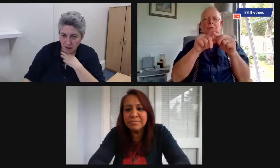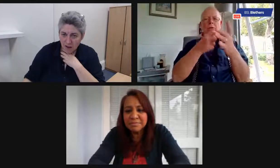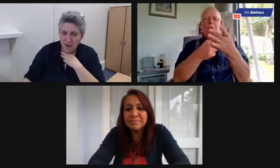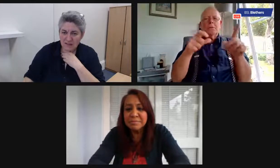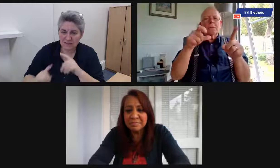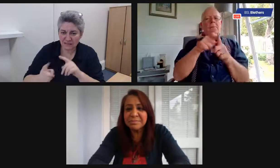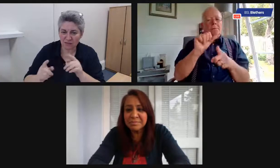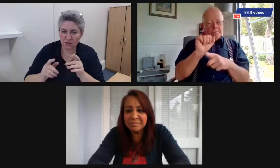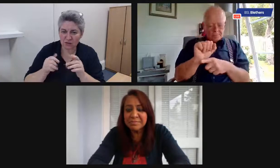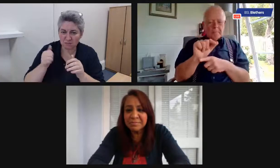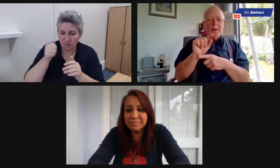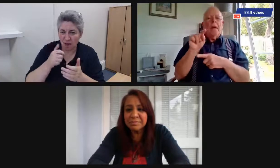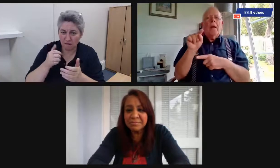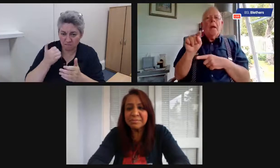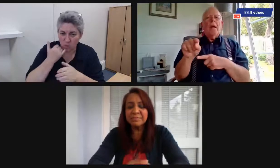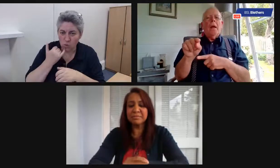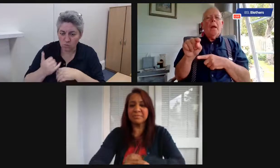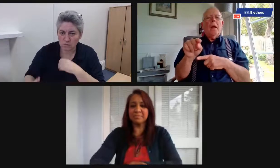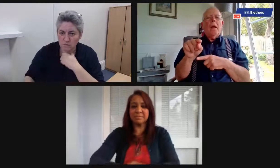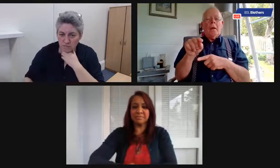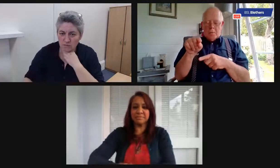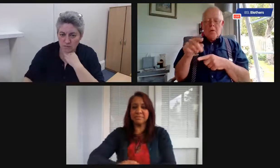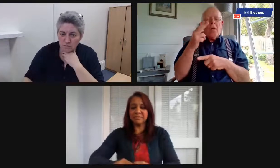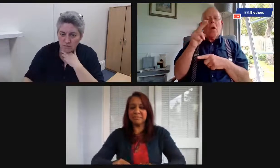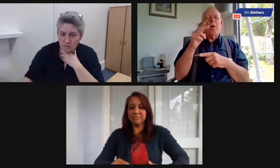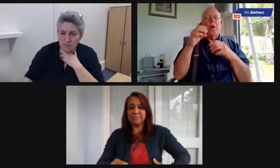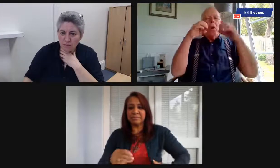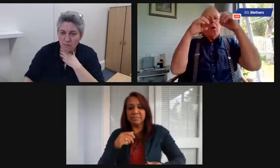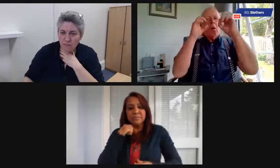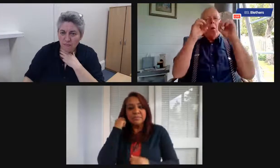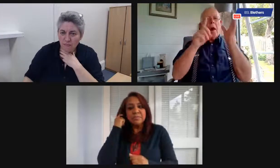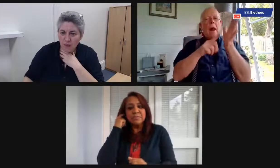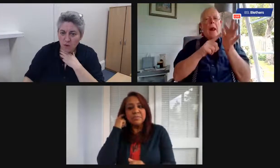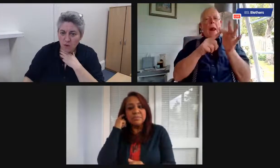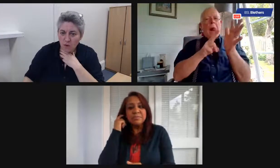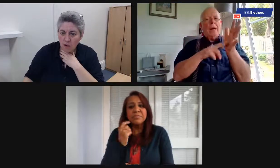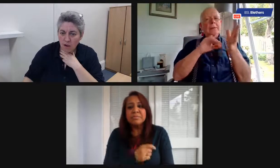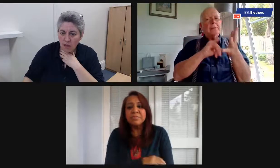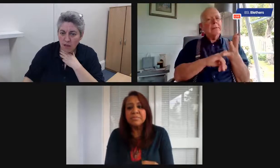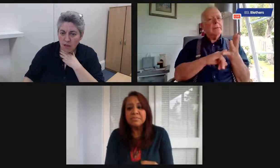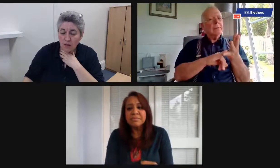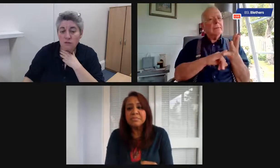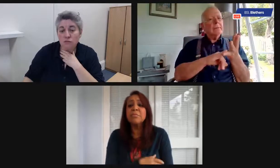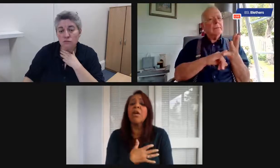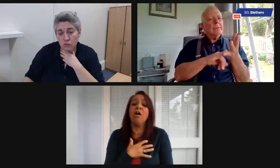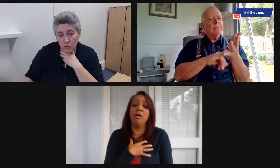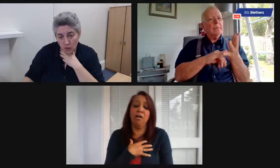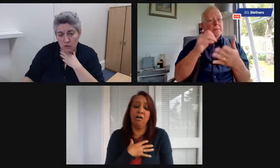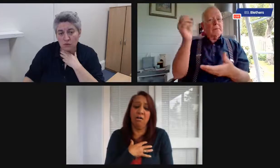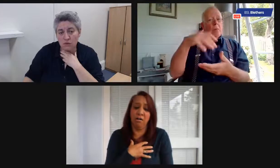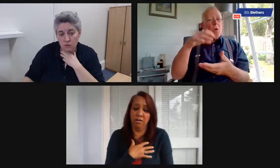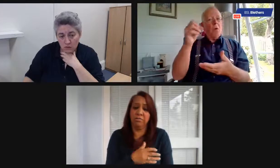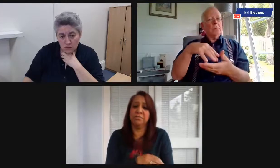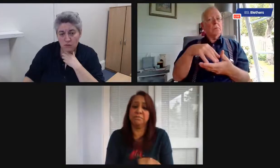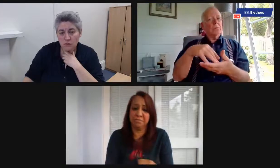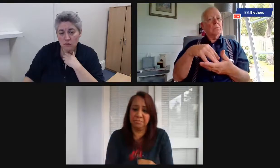for Samsung and Android phones, um, which is called Google Lens, which will do the same Ah,